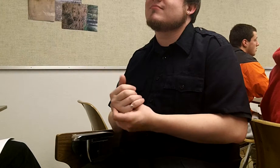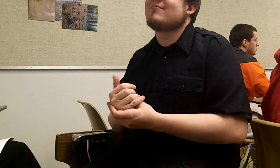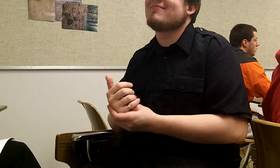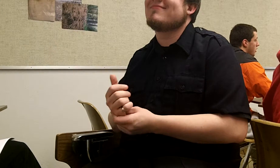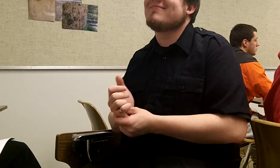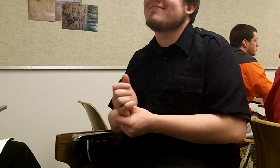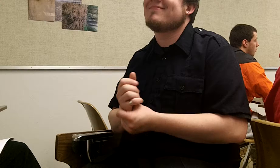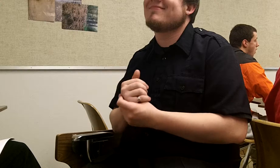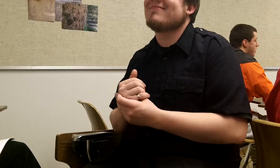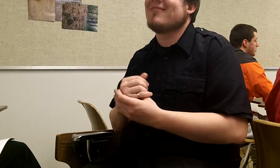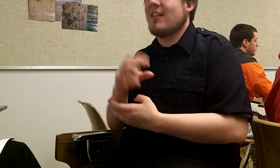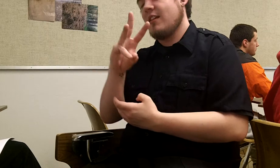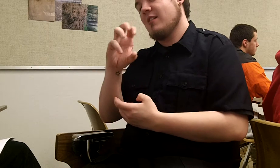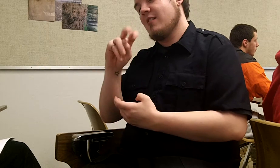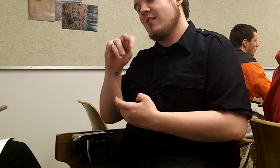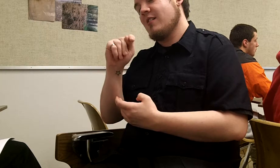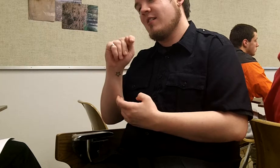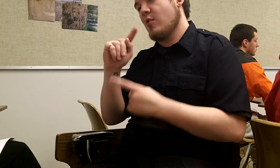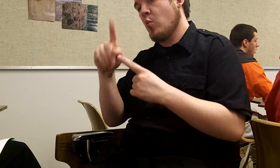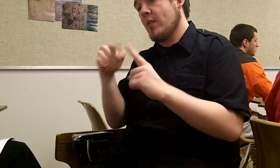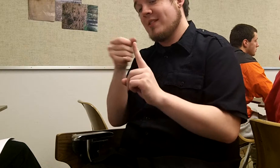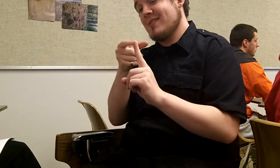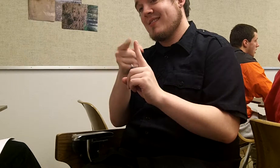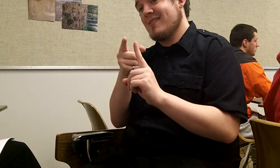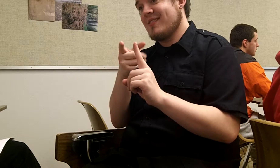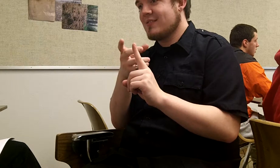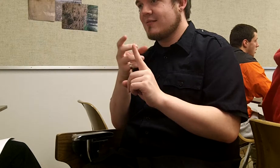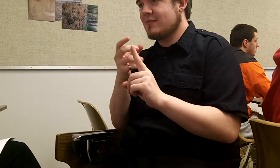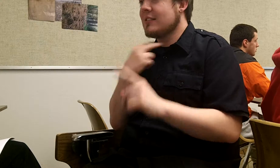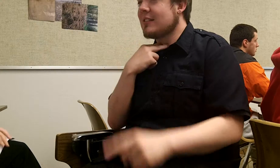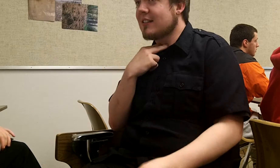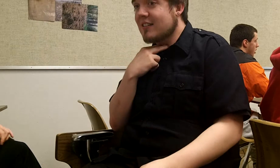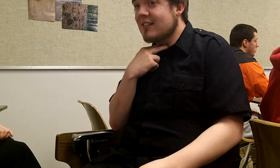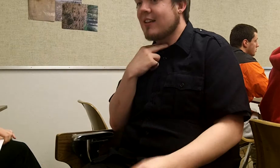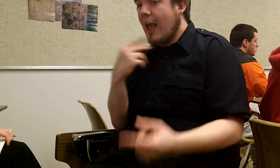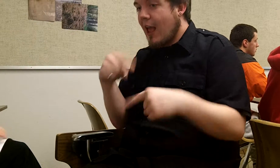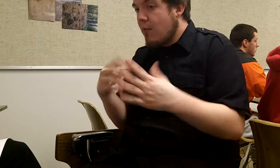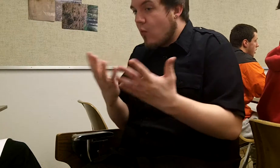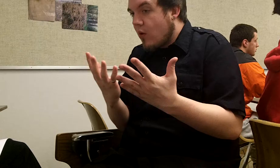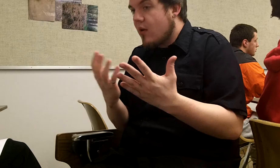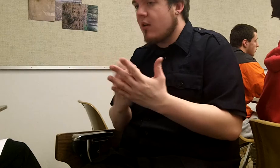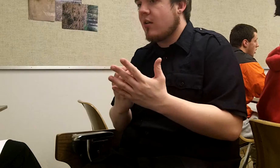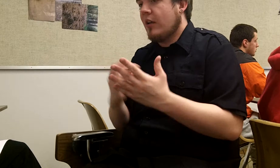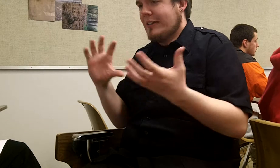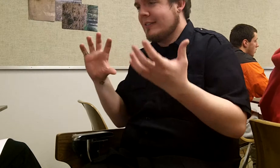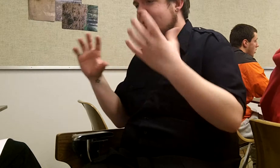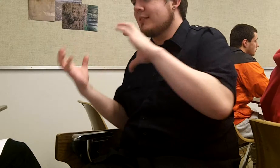When Wnt signal is bound, what happens is that disheveled becomes